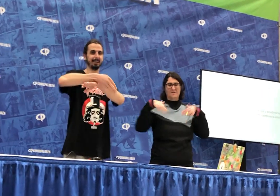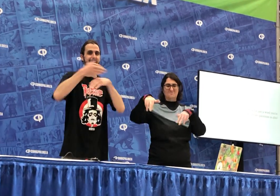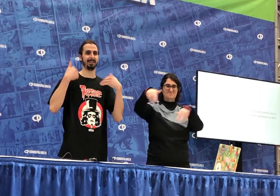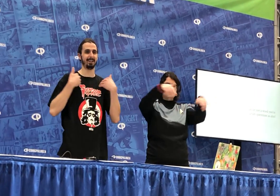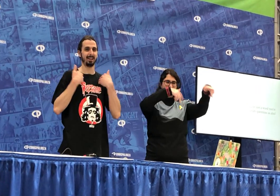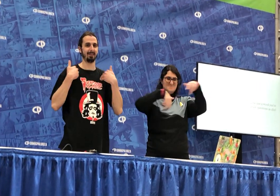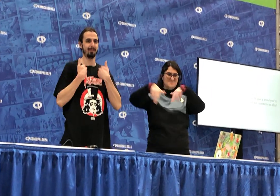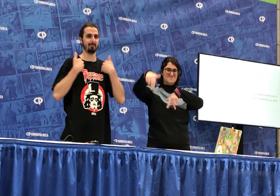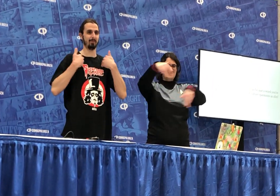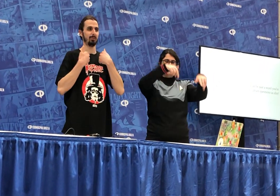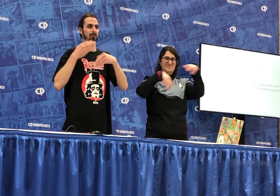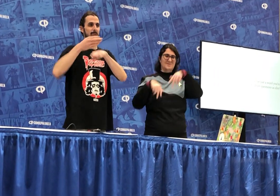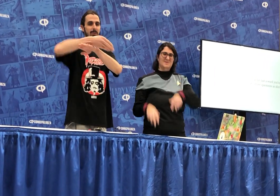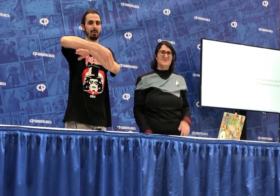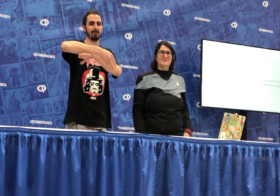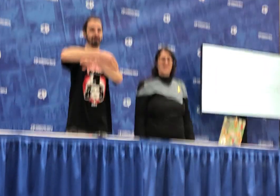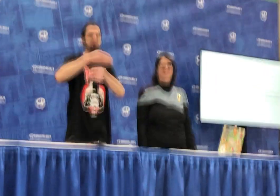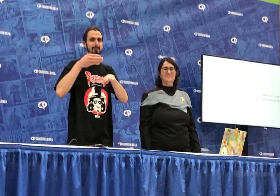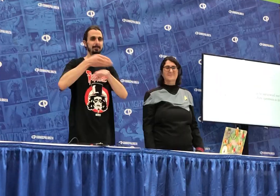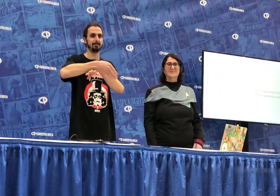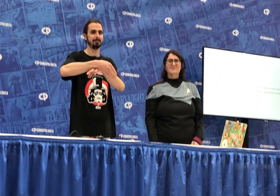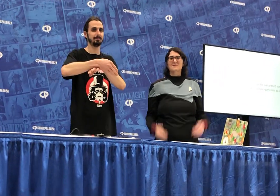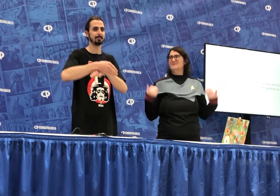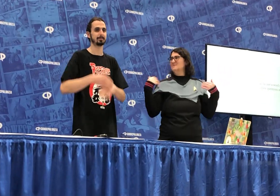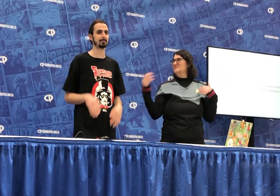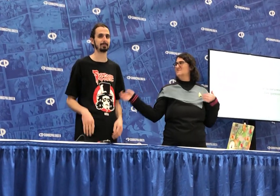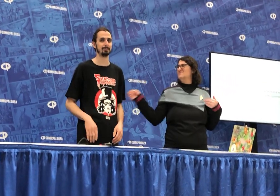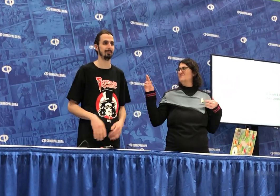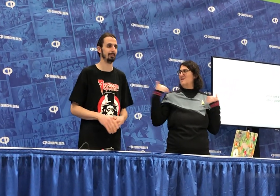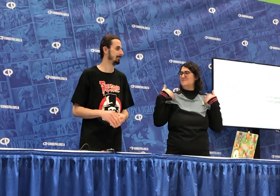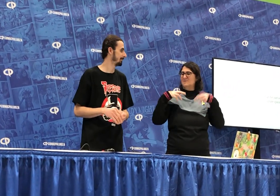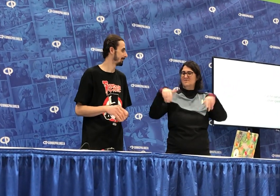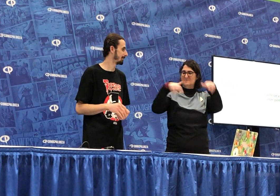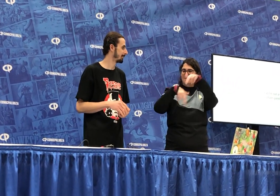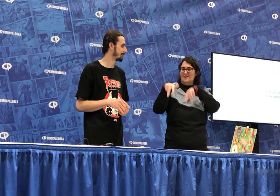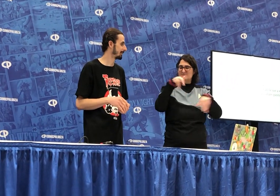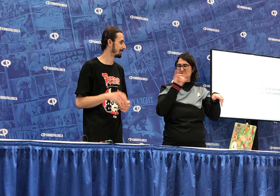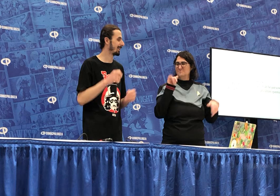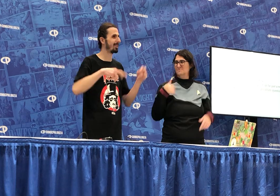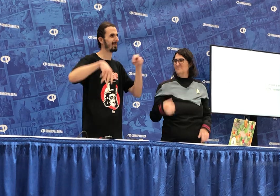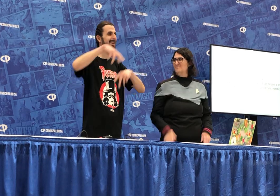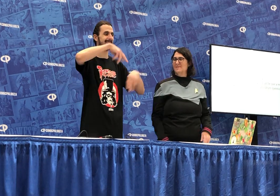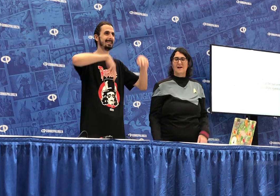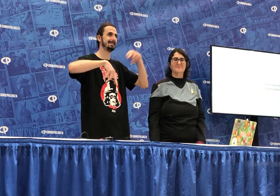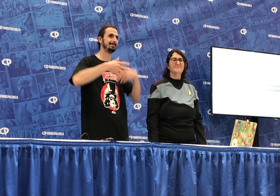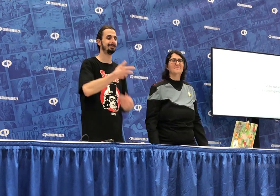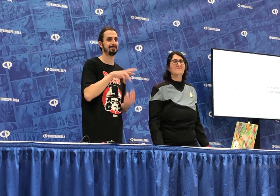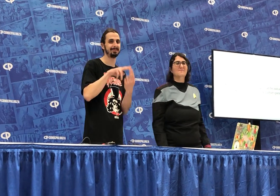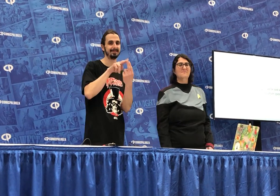So just animal and then like kind of walking around, or you could show crossing over a street like this, I guess, but yeah, I think either way.